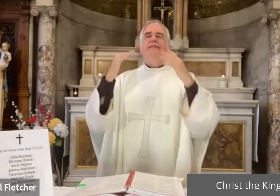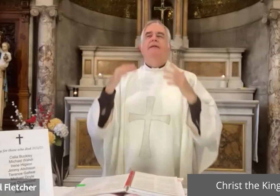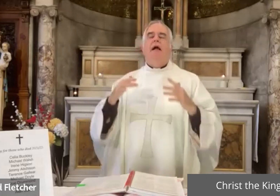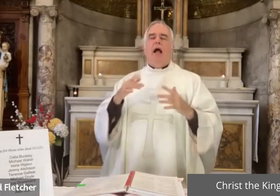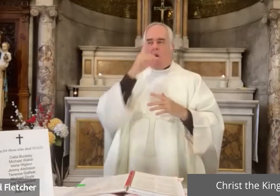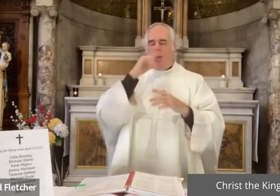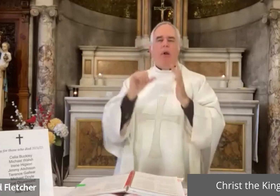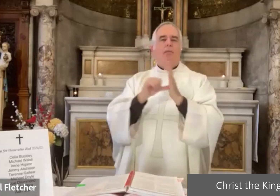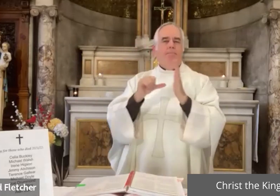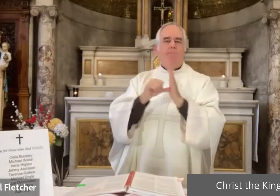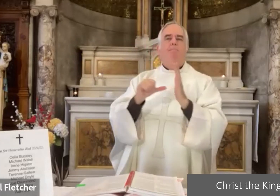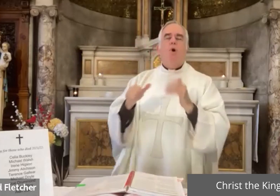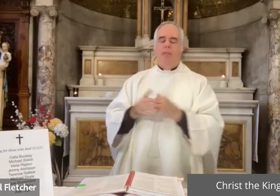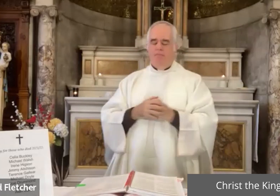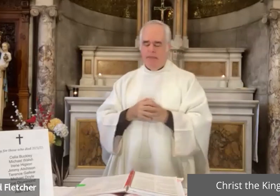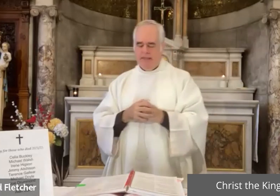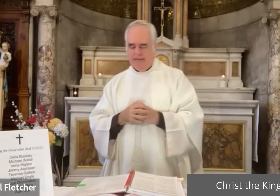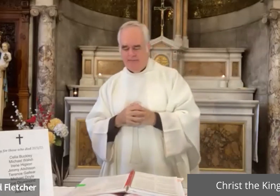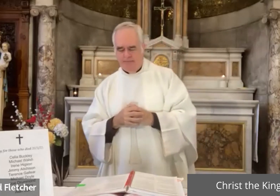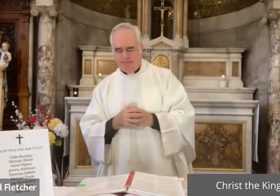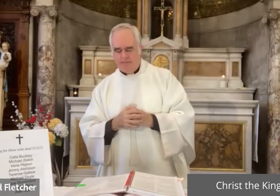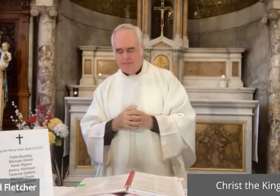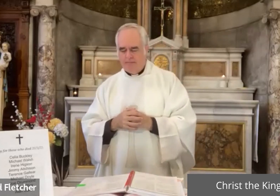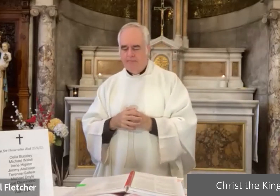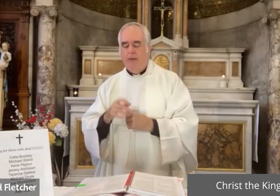a riot, and could become a problem.